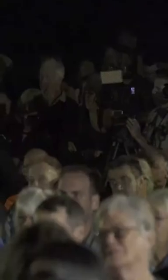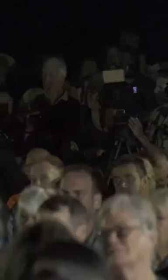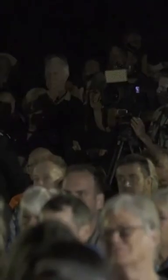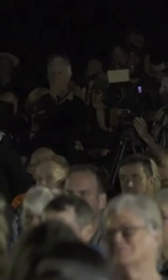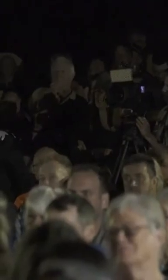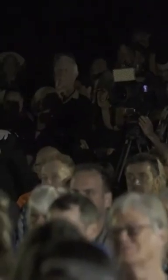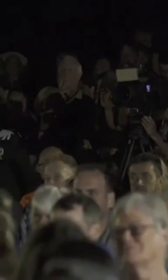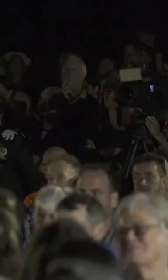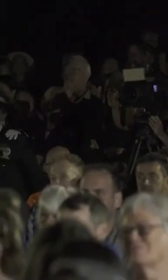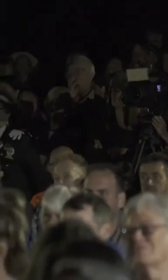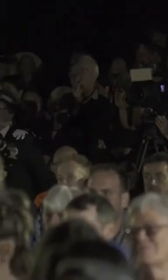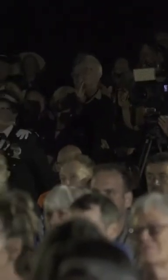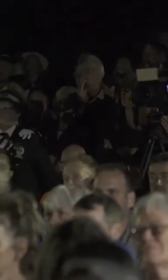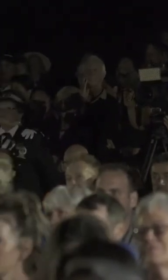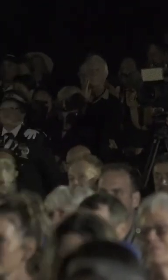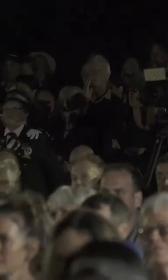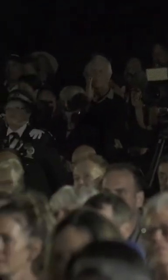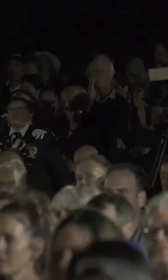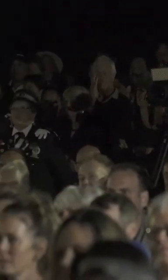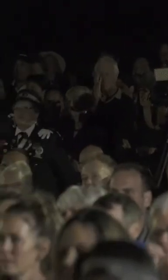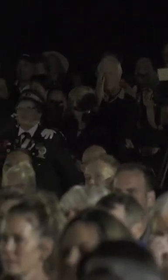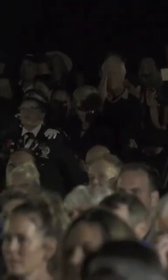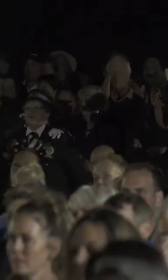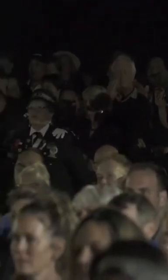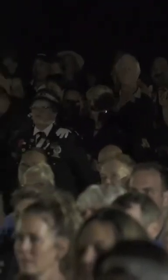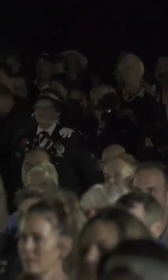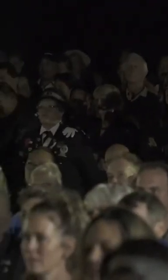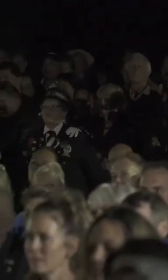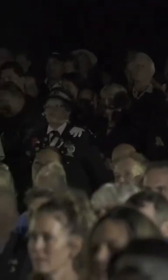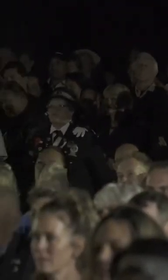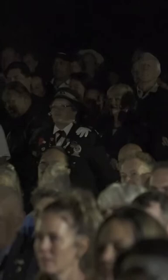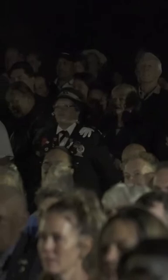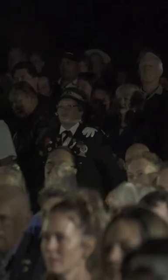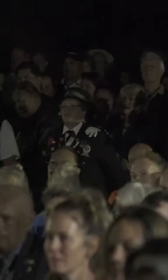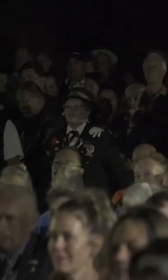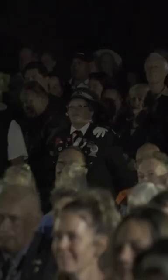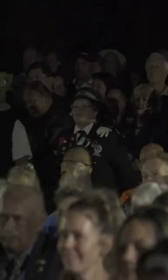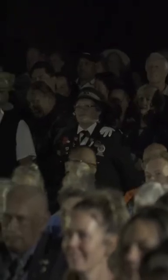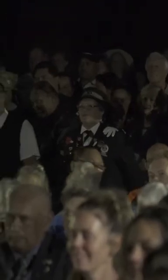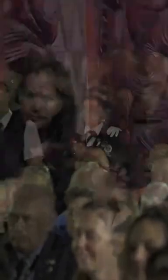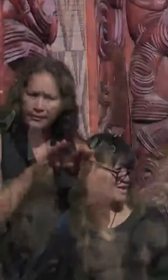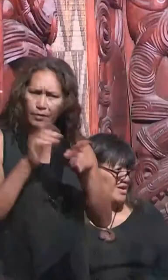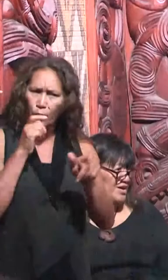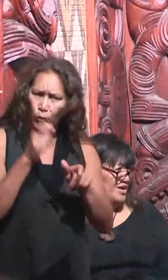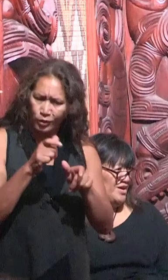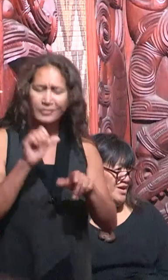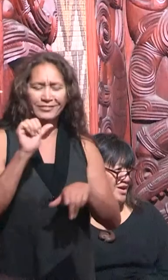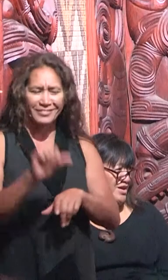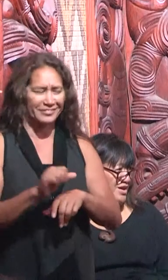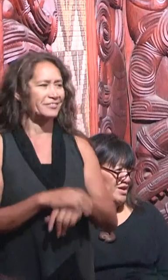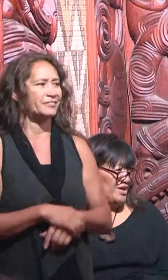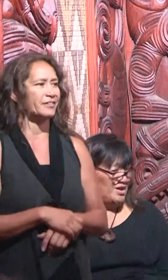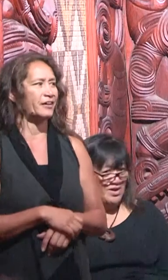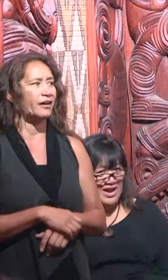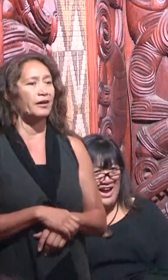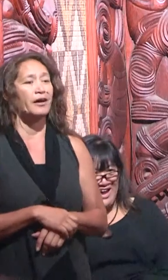Alleluia. Now, Jenny Salisa, what do you say in Tongan for Alleluia? Hallelujah. Hallelujah. So we'll do a, that's actually